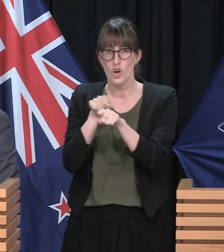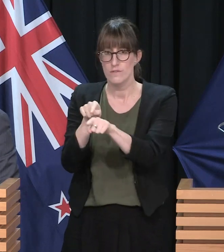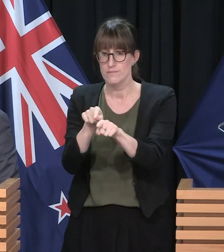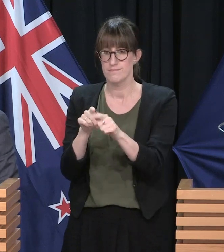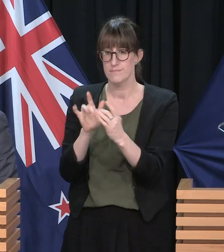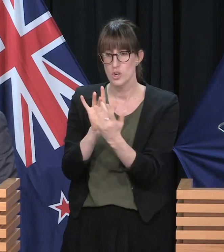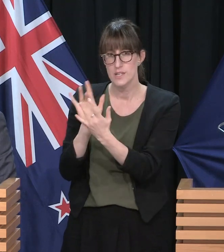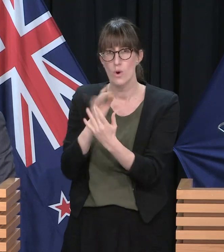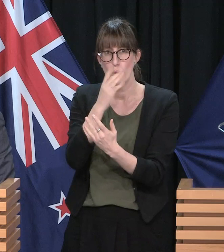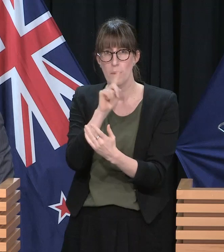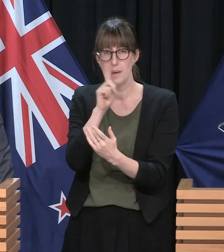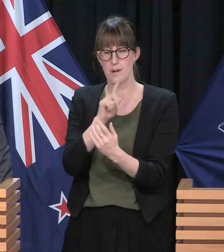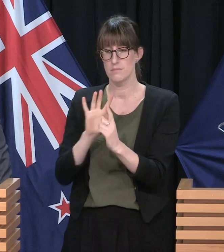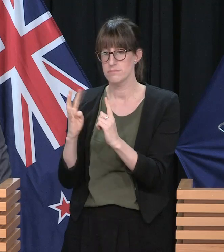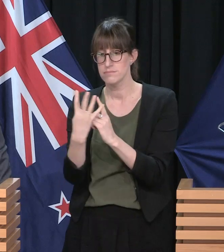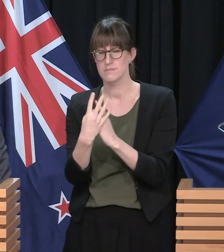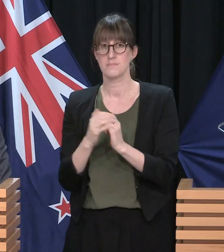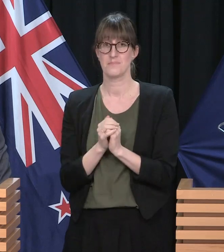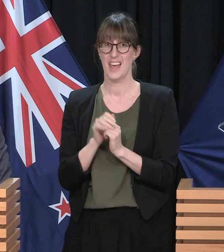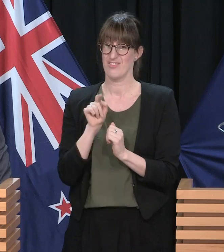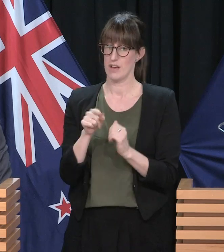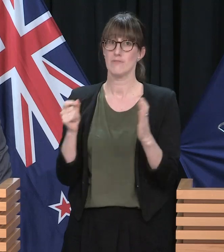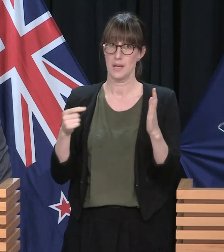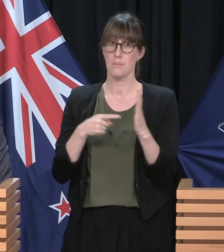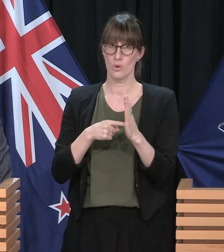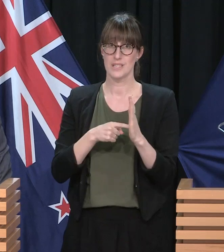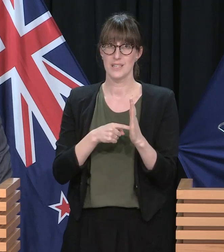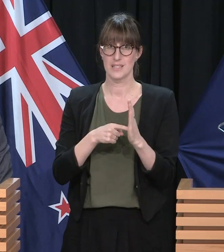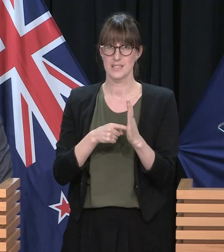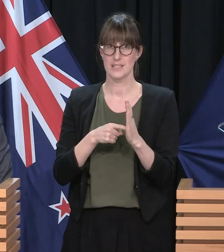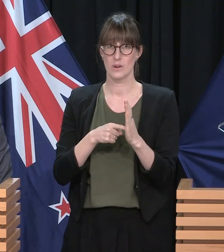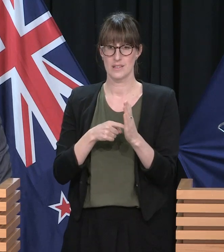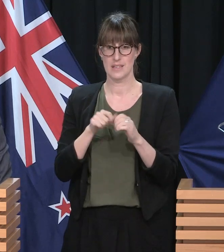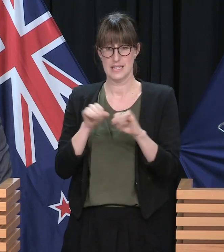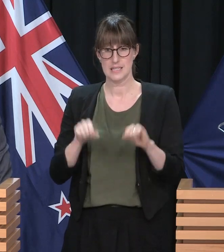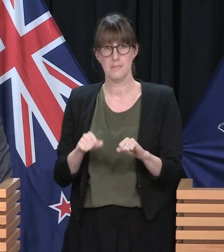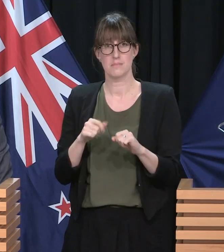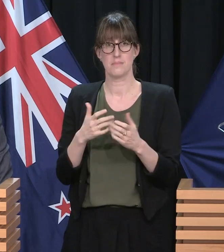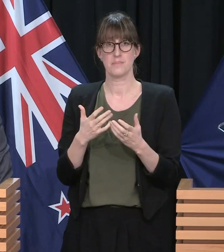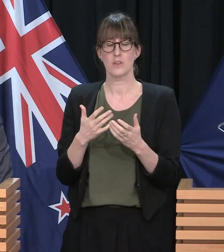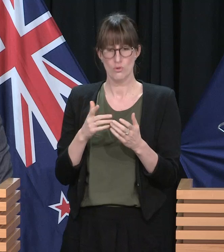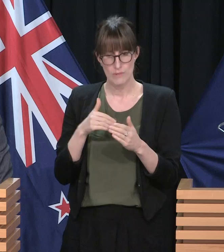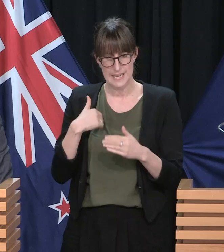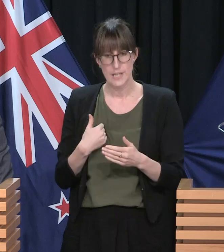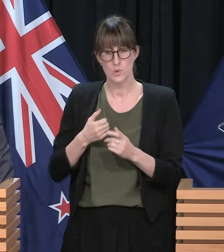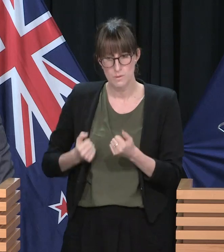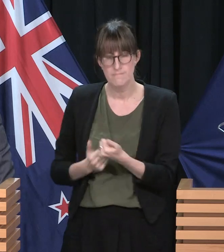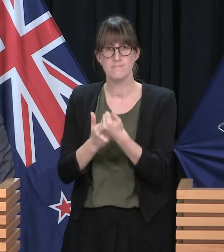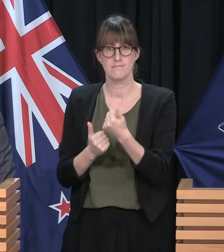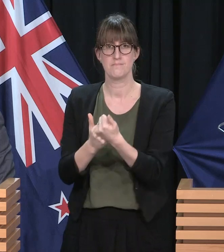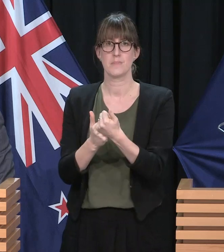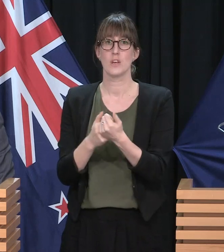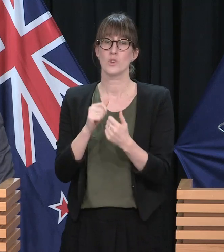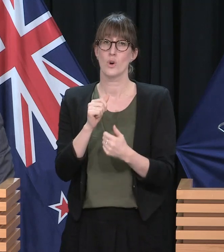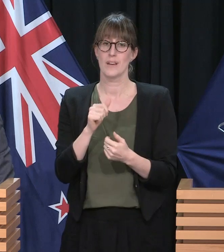against COVID-19, and it's vital that we continue to build our capacity. This investment includes more funding for surge